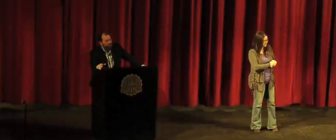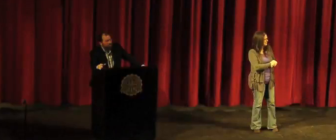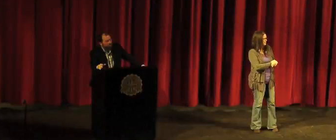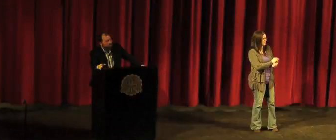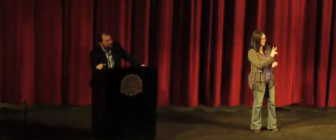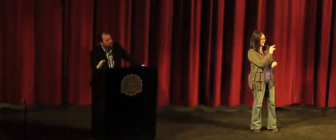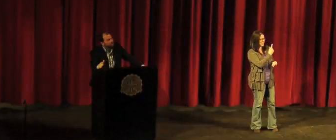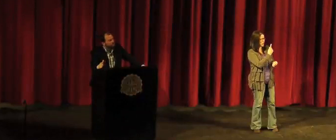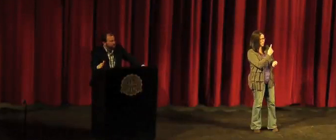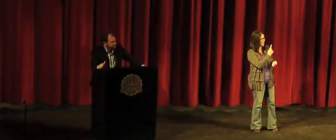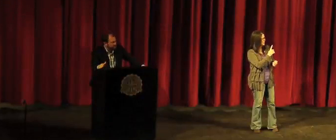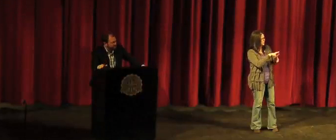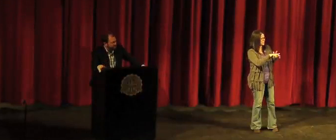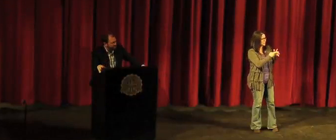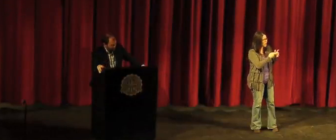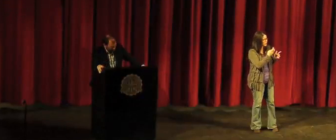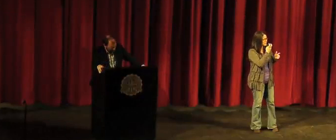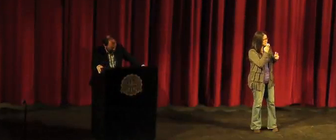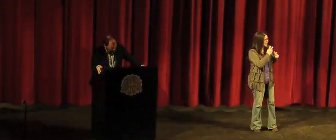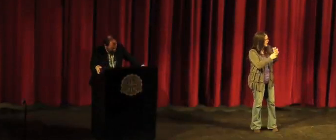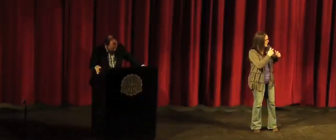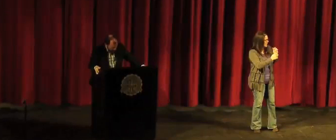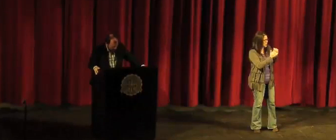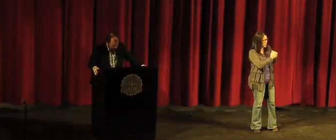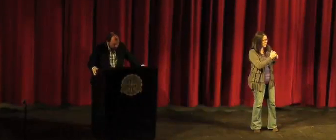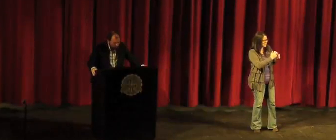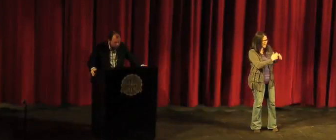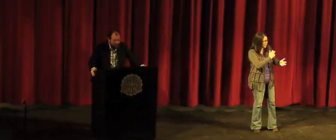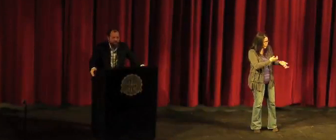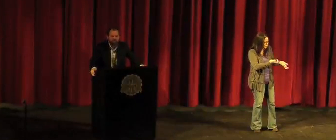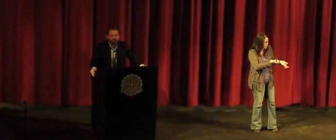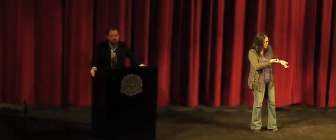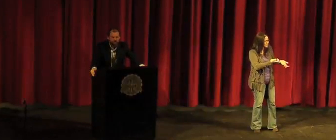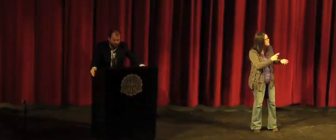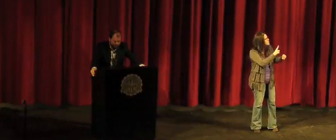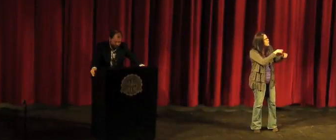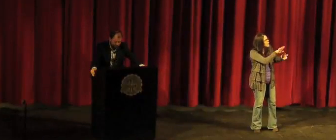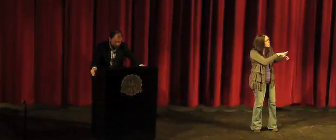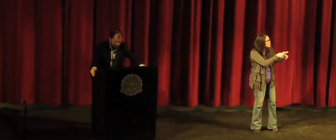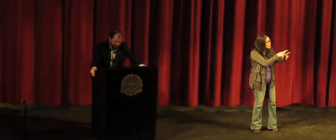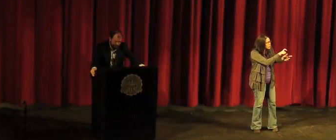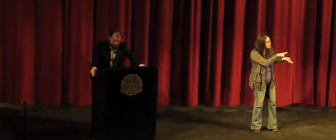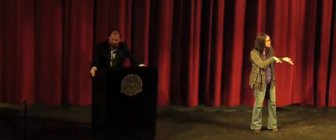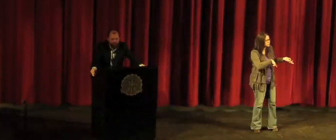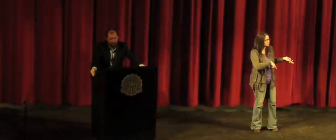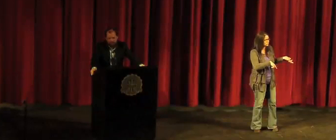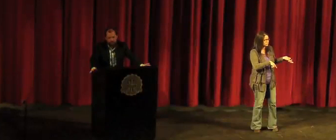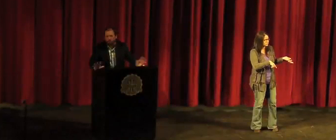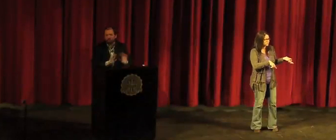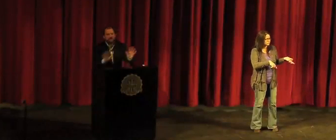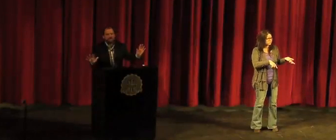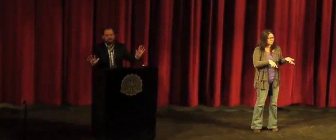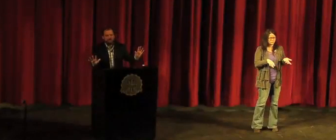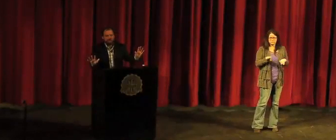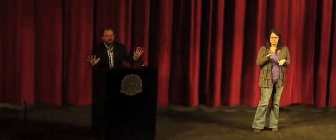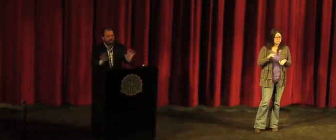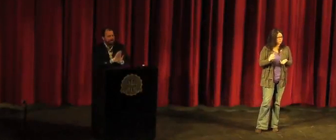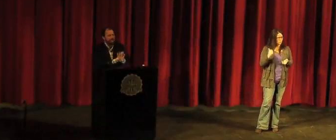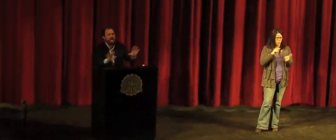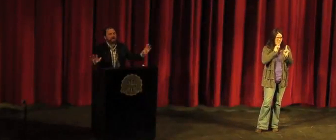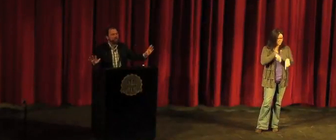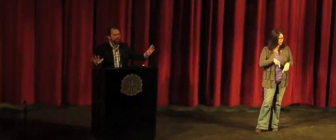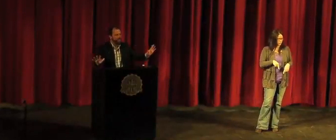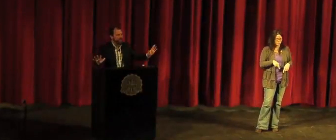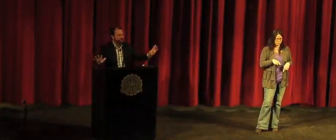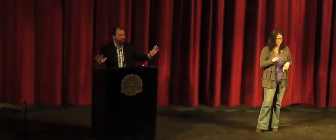one starts speaking with a stammer. So when did yours start?" Bertie won't answer these questions.